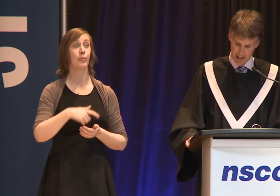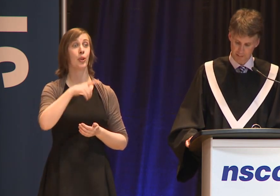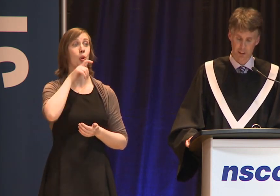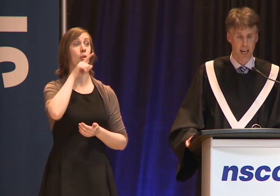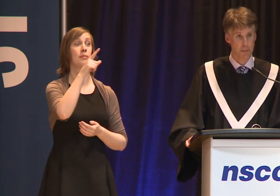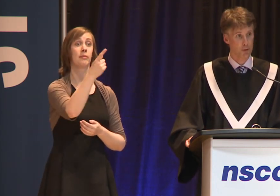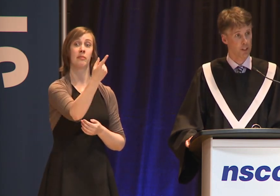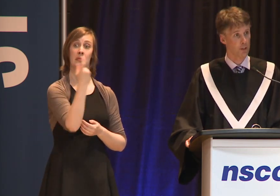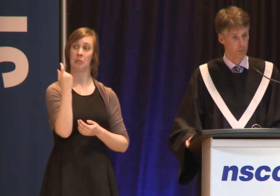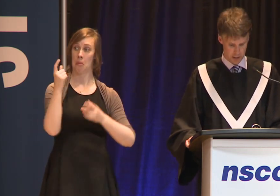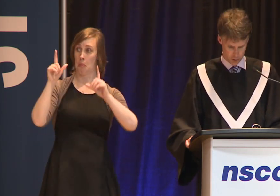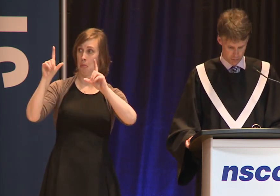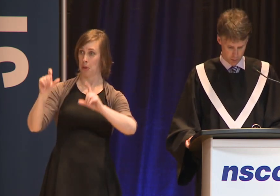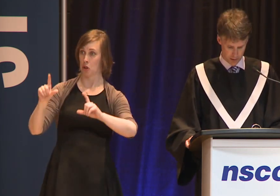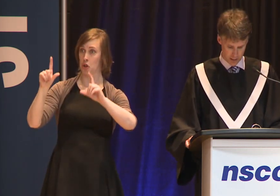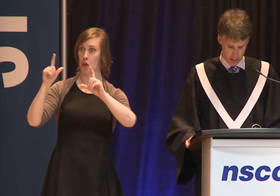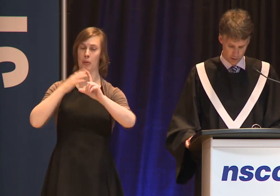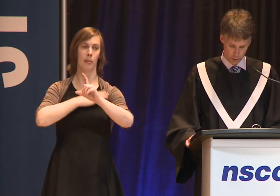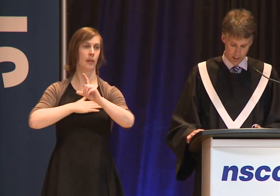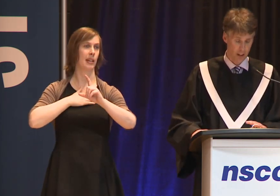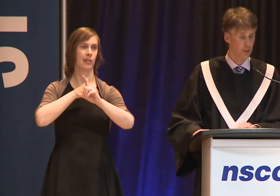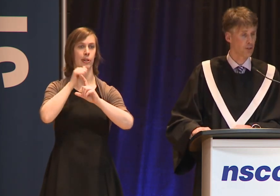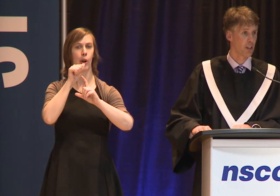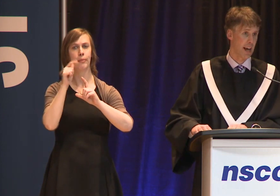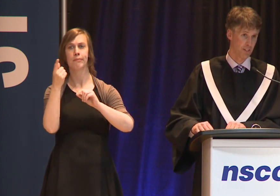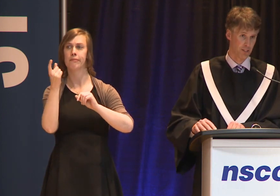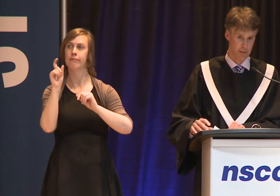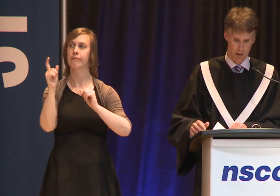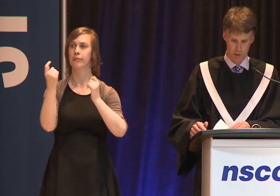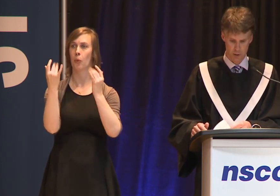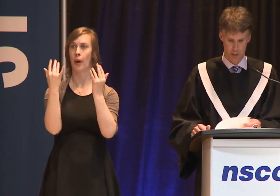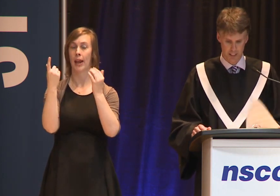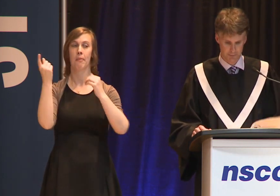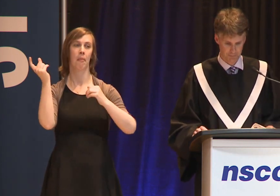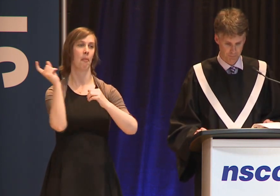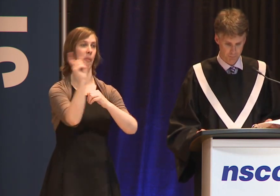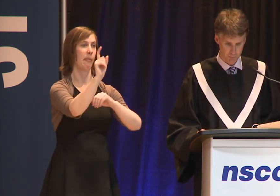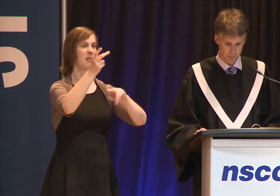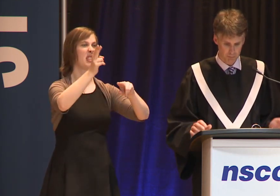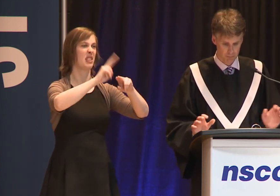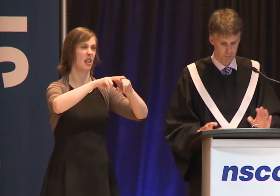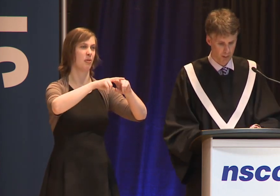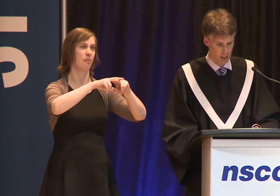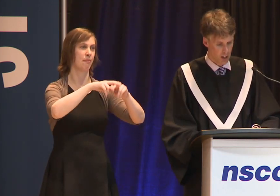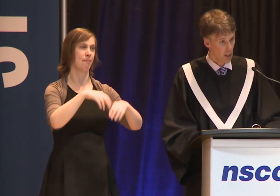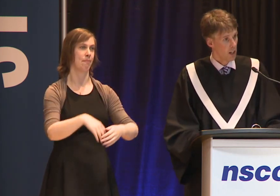seat after capturing your special moment so that others have the same opportunity.